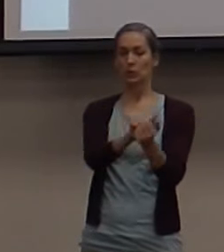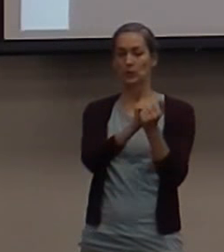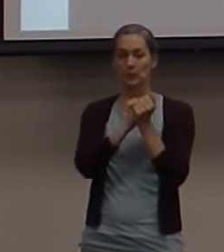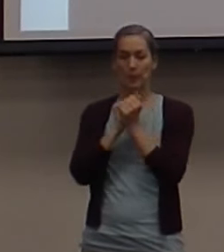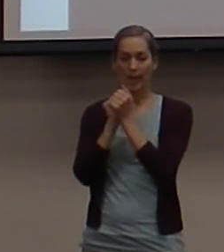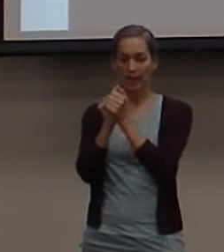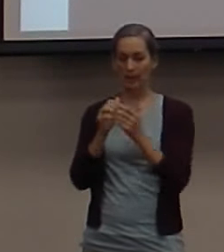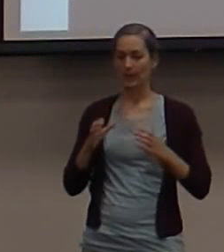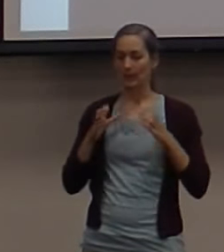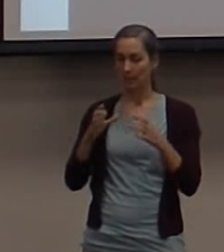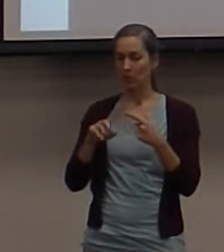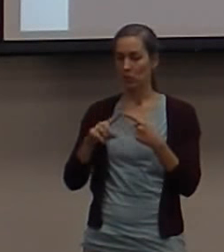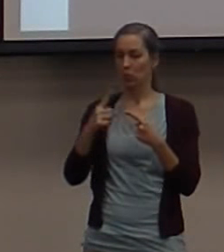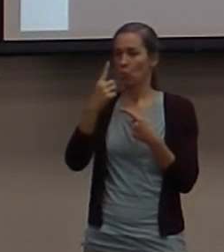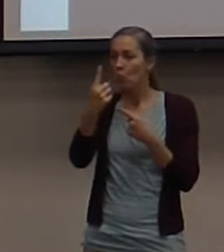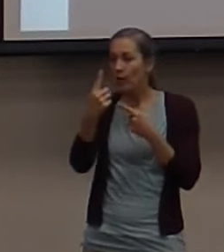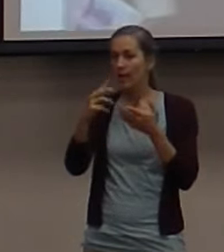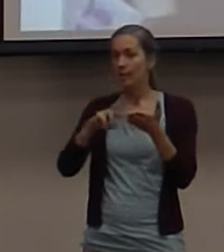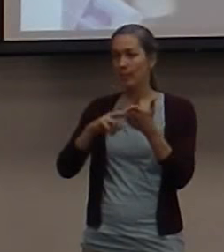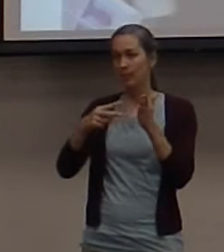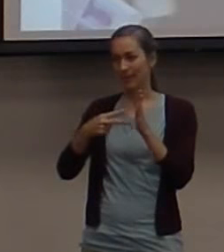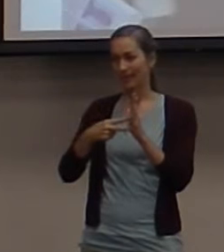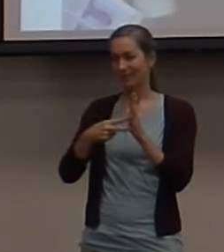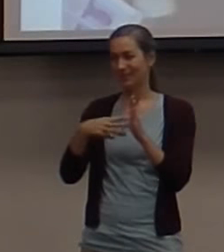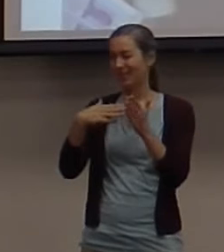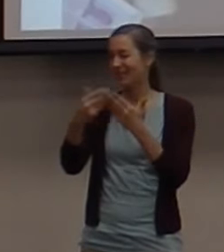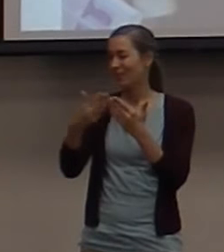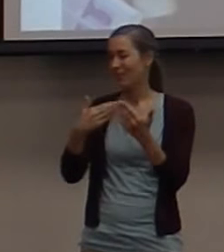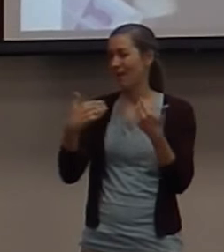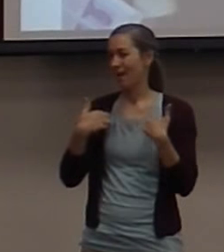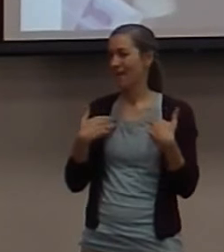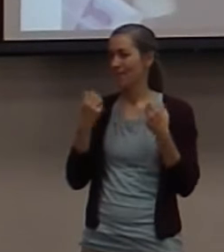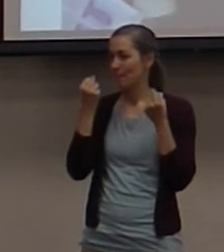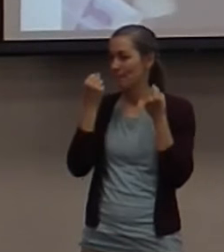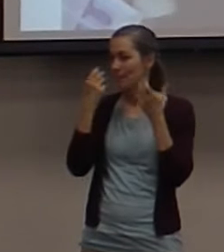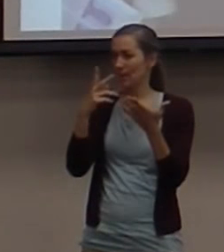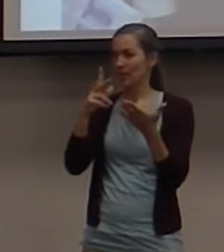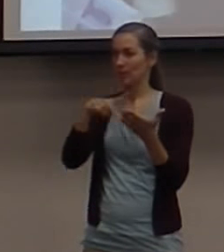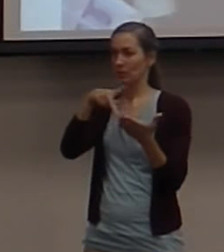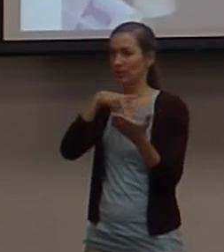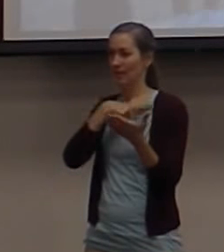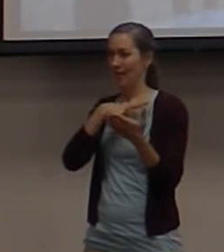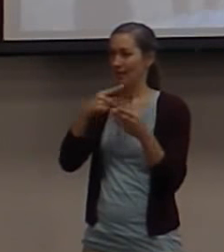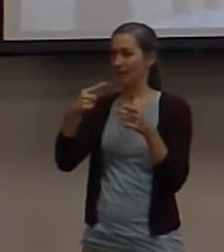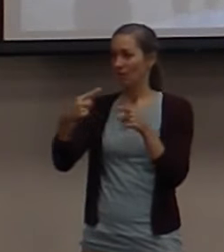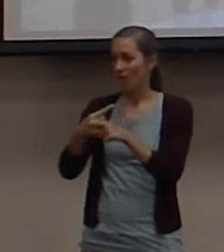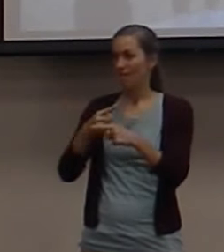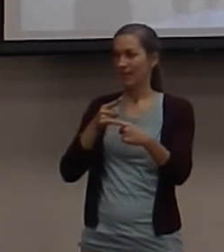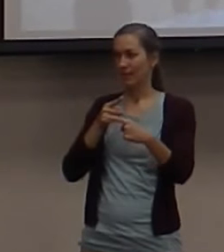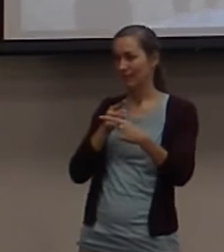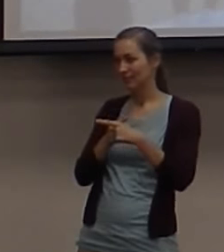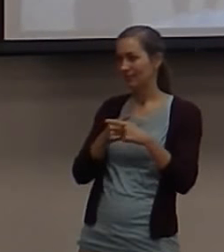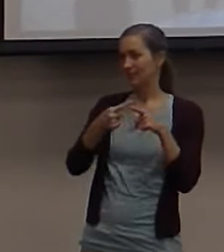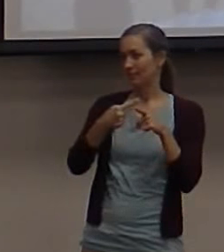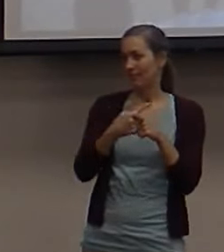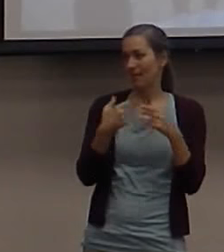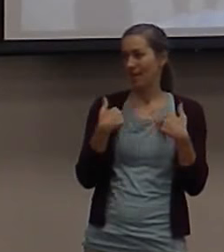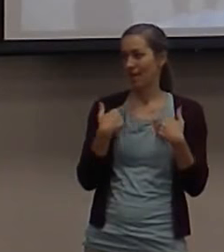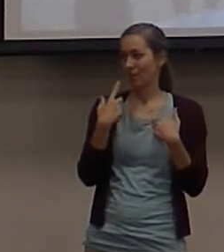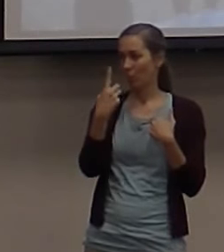committed to one cause. In spite of the personality conflicts, in spite of the things that may separate them, they all had that one thing in